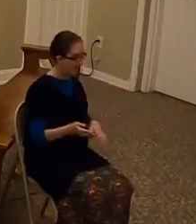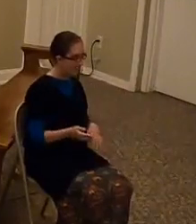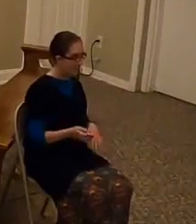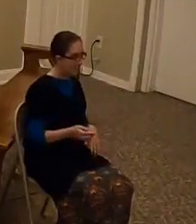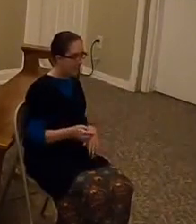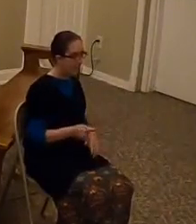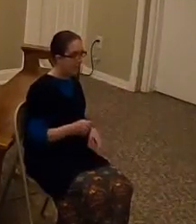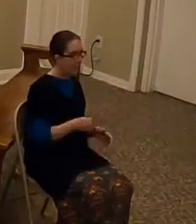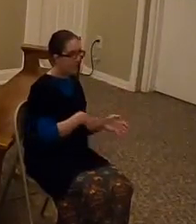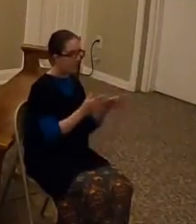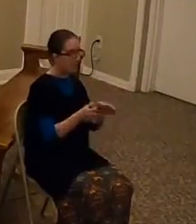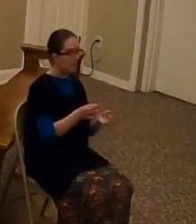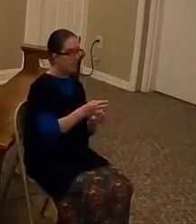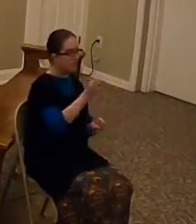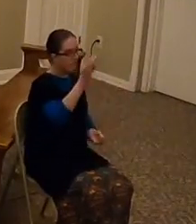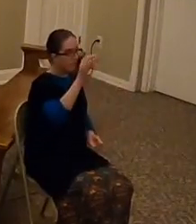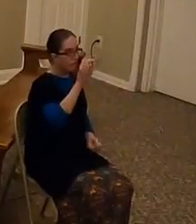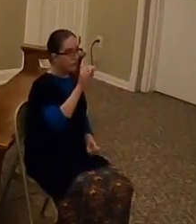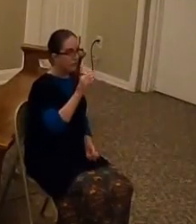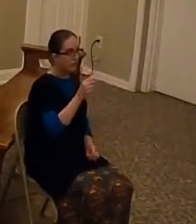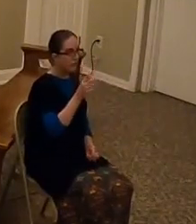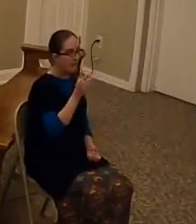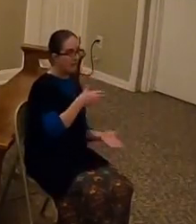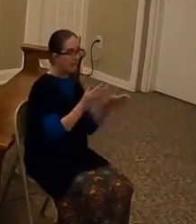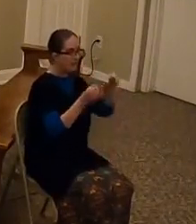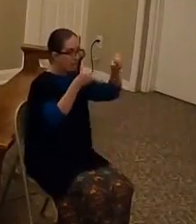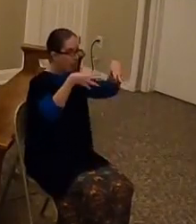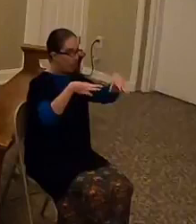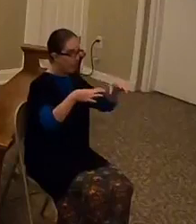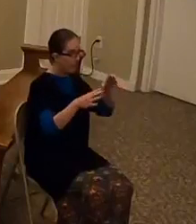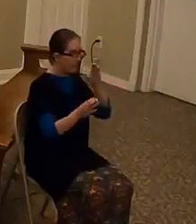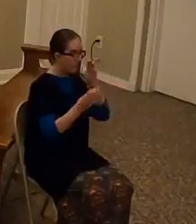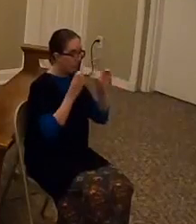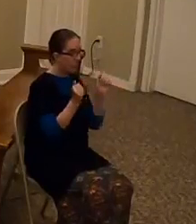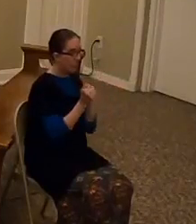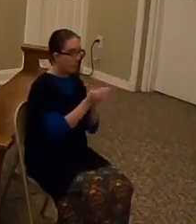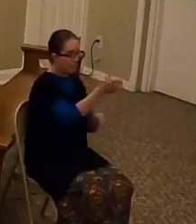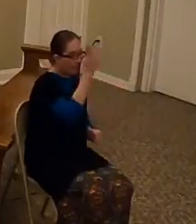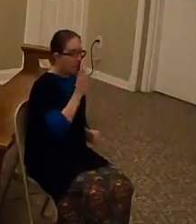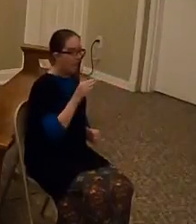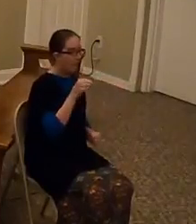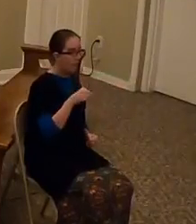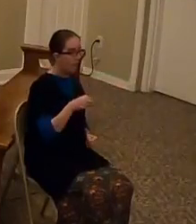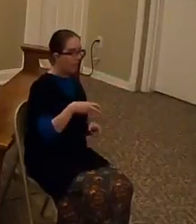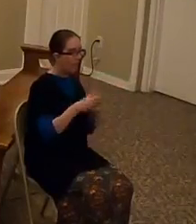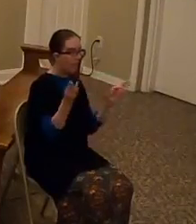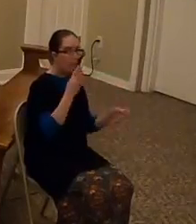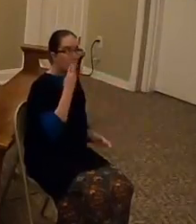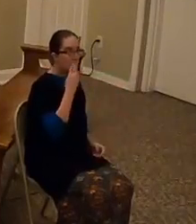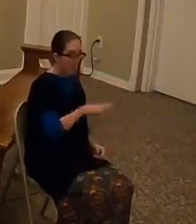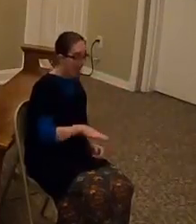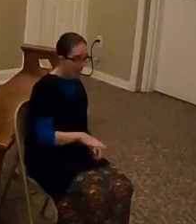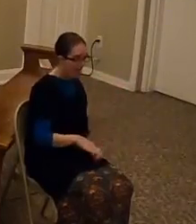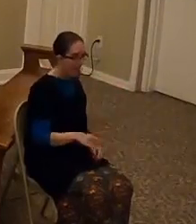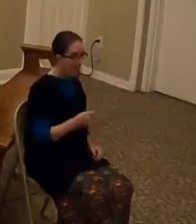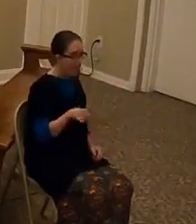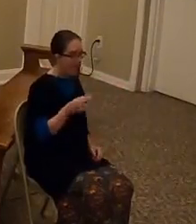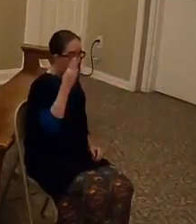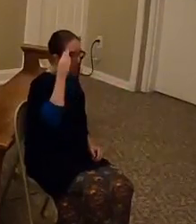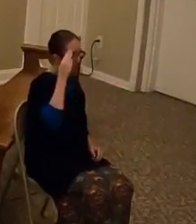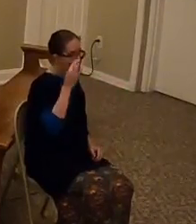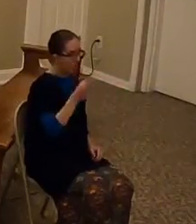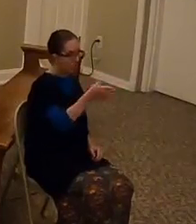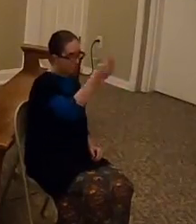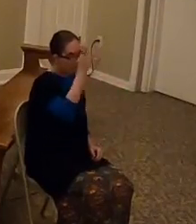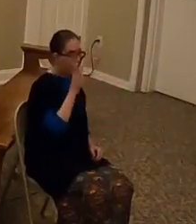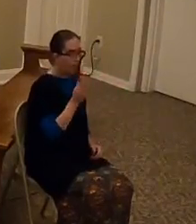a spiritual death. They lost contact with God. In fact, it was so bad, they knew God was coming in